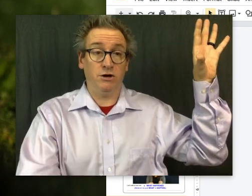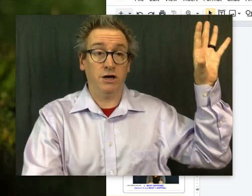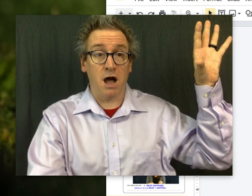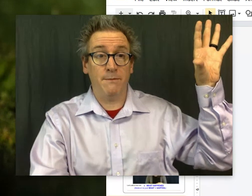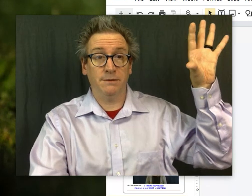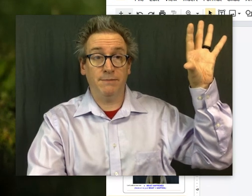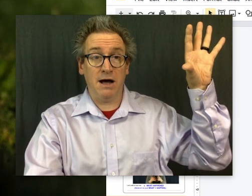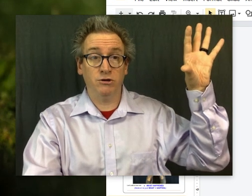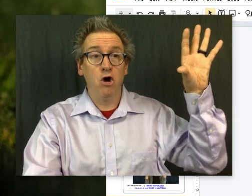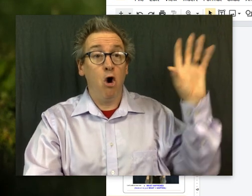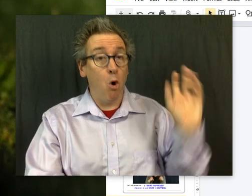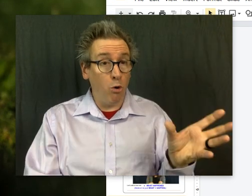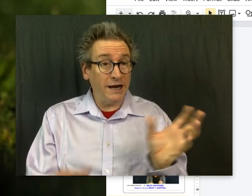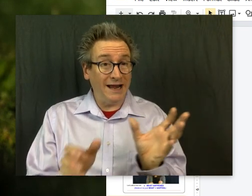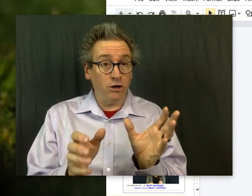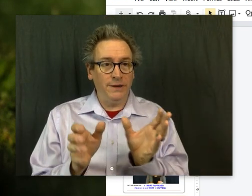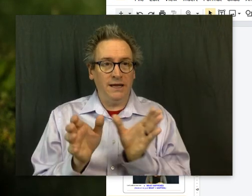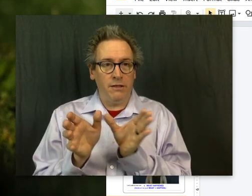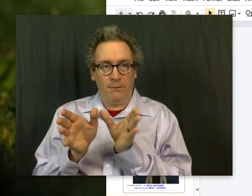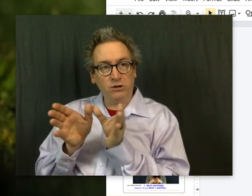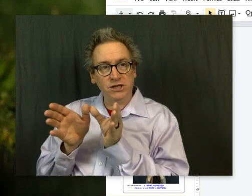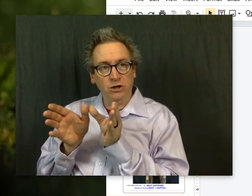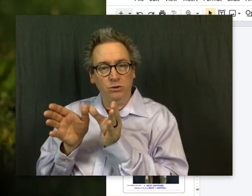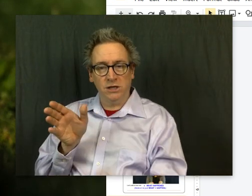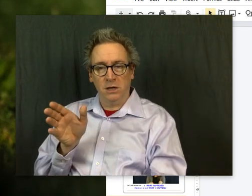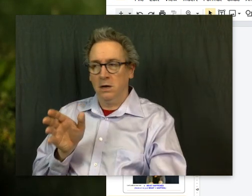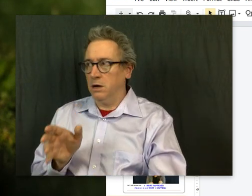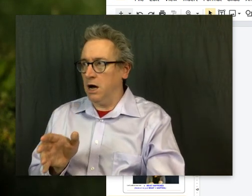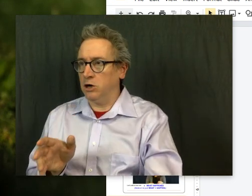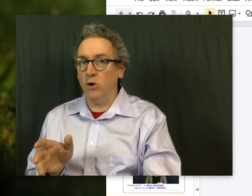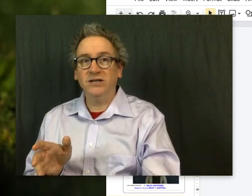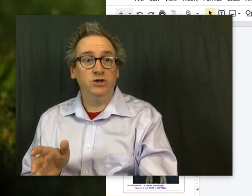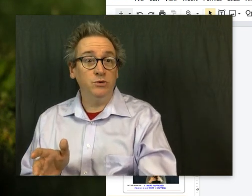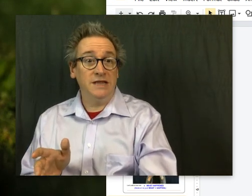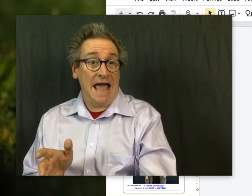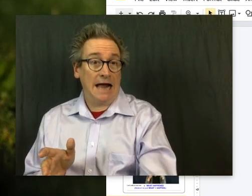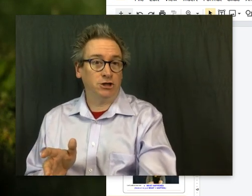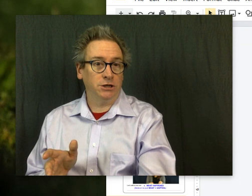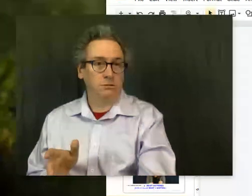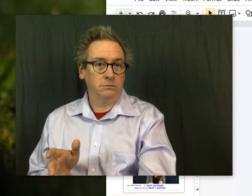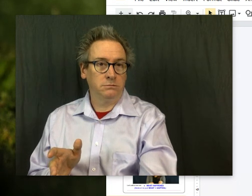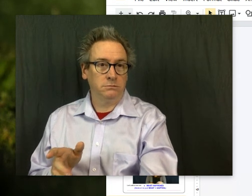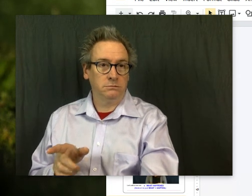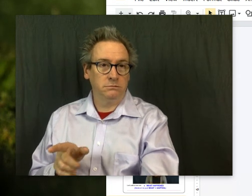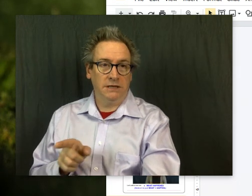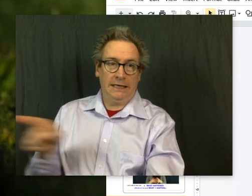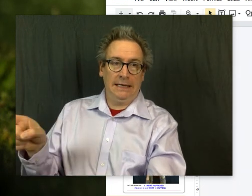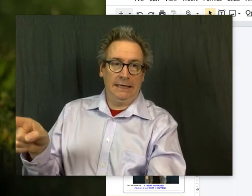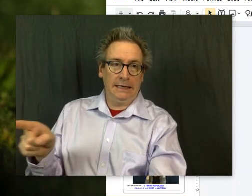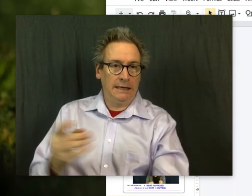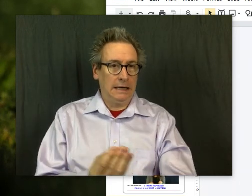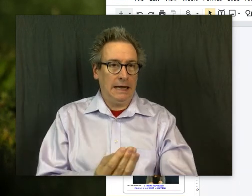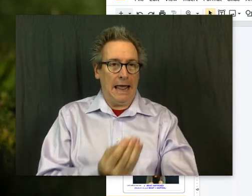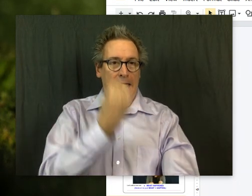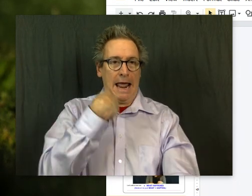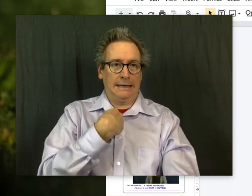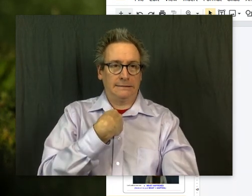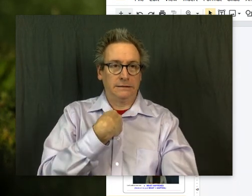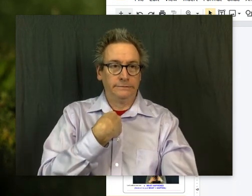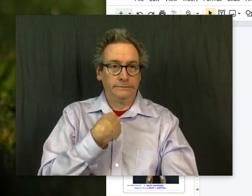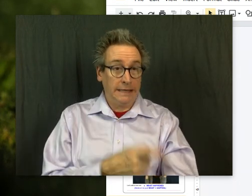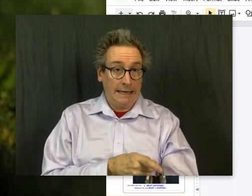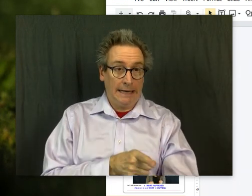then going to comment about, or it could be the person who's going to do the action. He